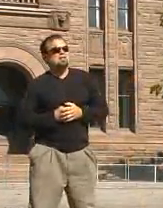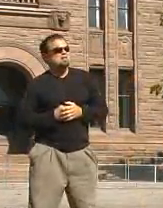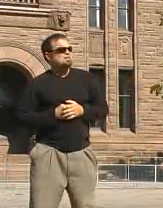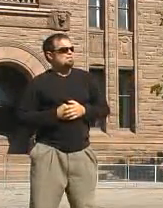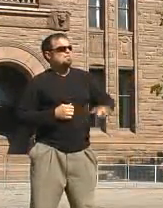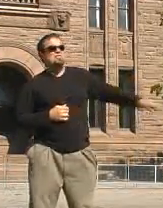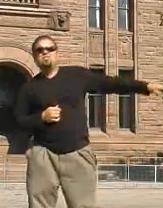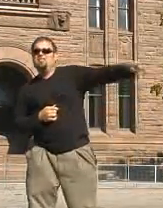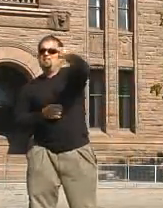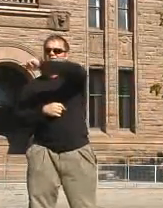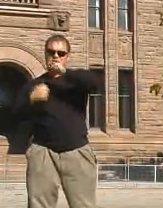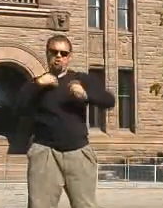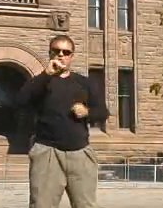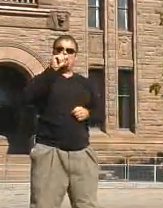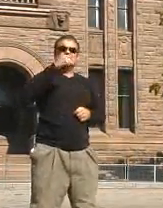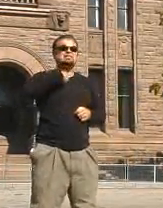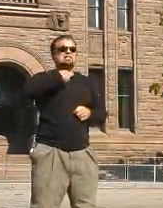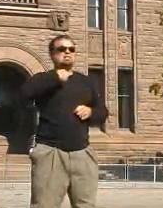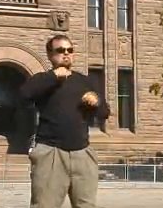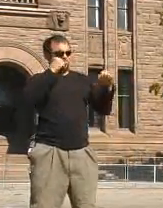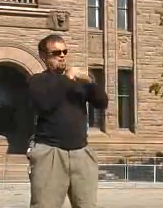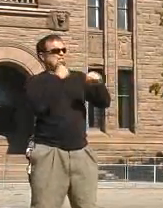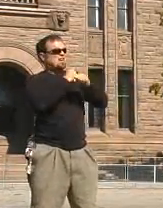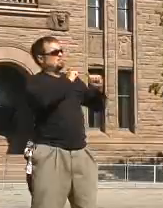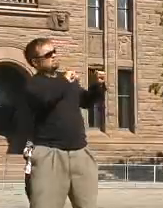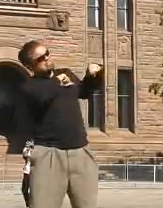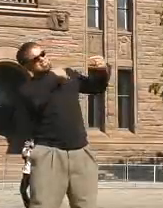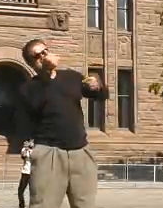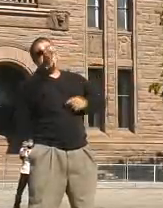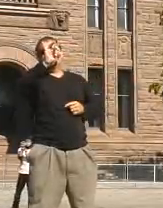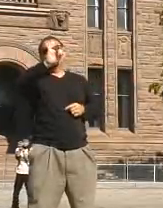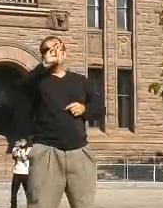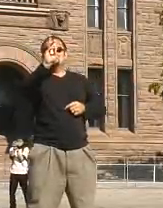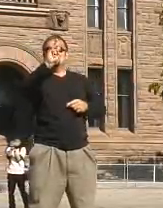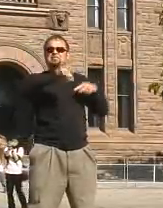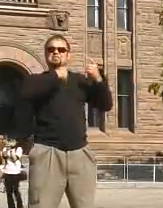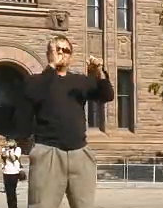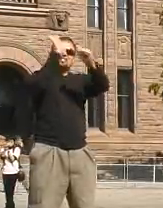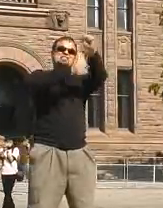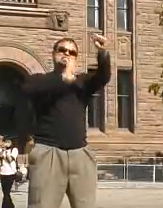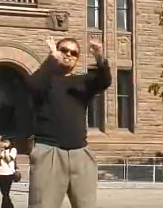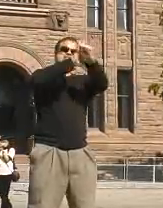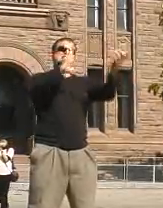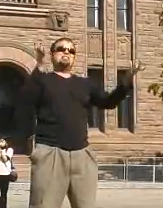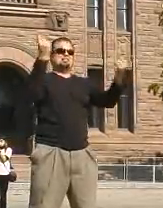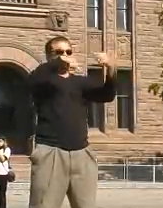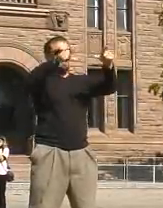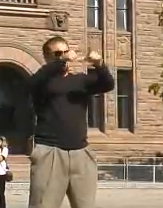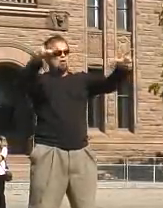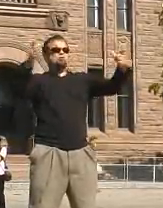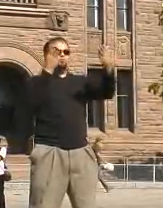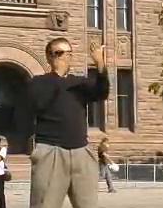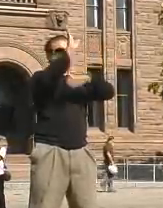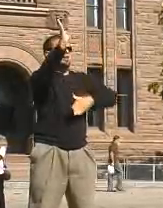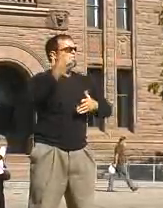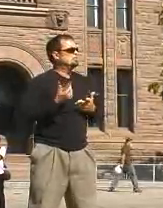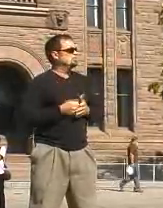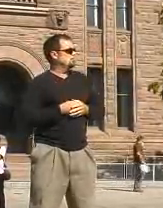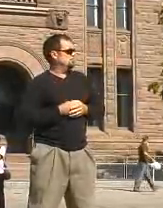time to advocate and lobby. The OAD has been fighting since 1886 to fight for